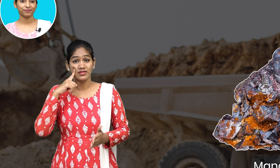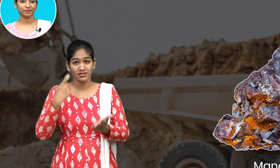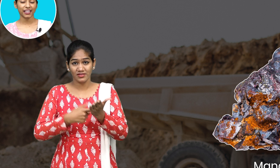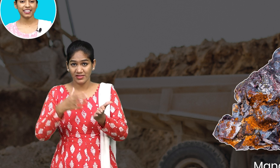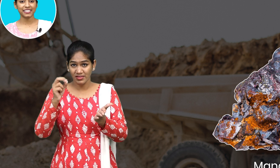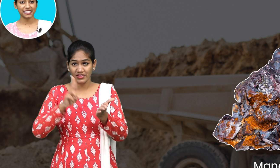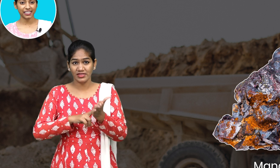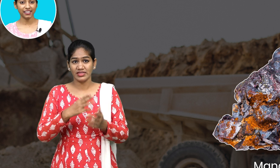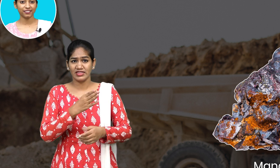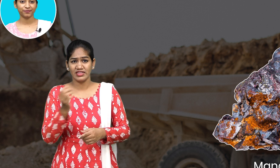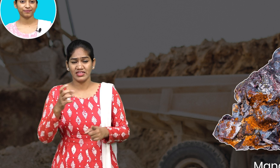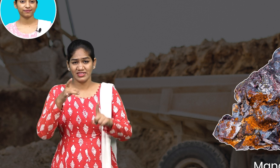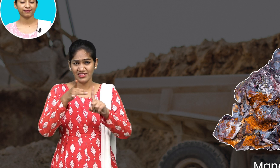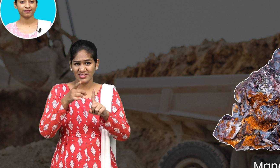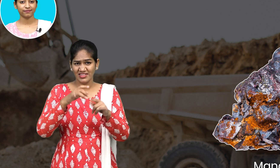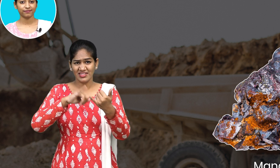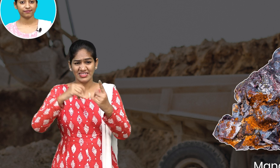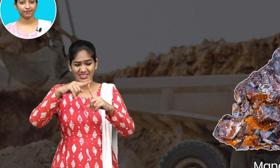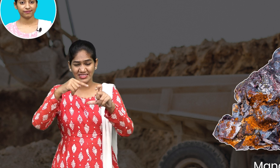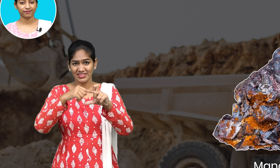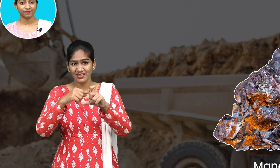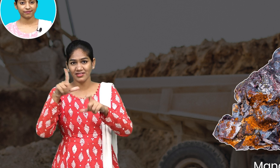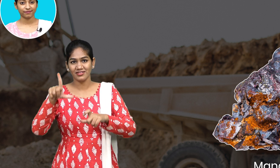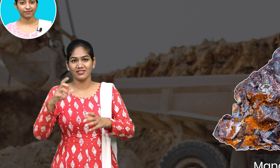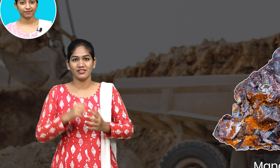Iron and steel.